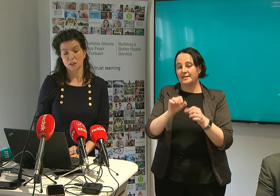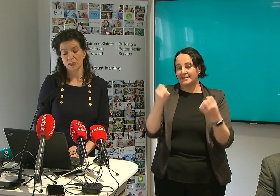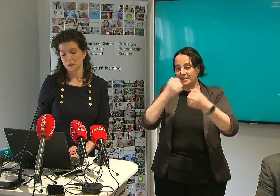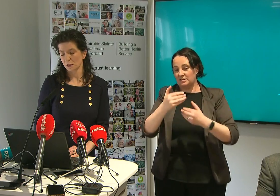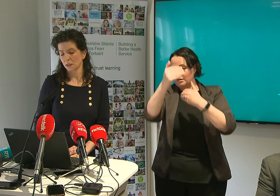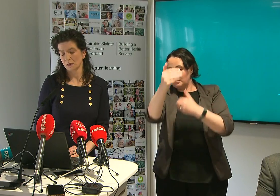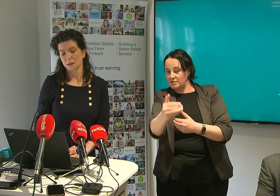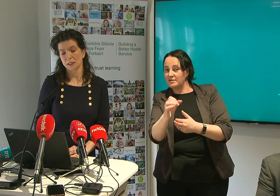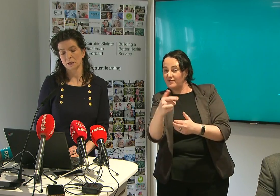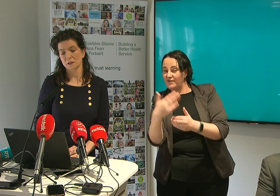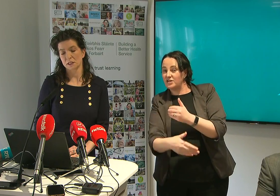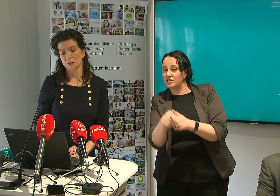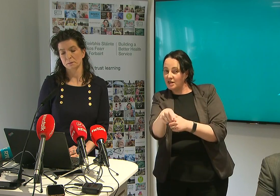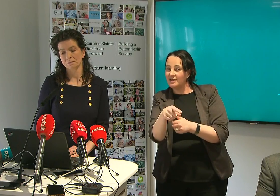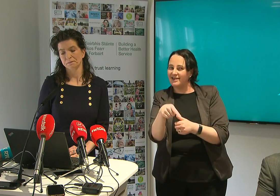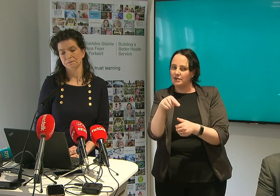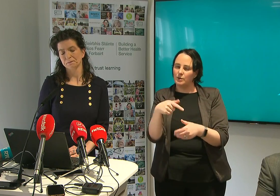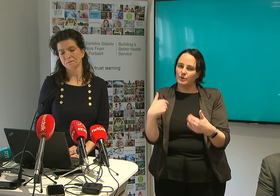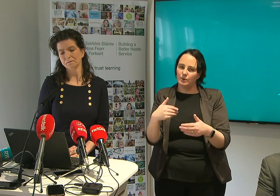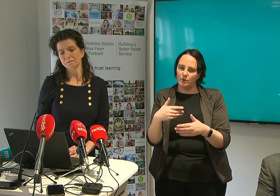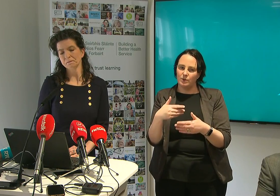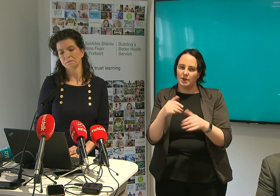the demands that it places on the healthcare system.